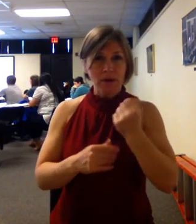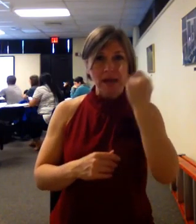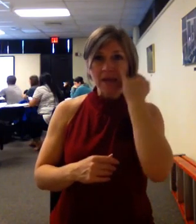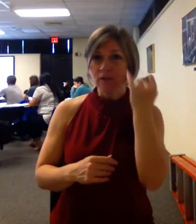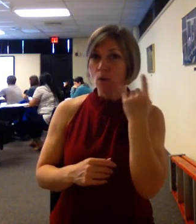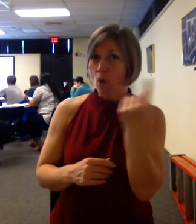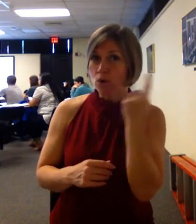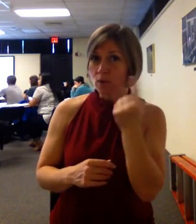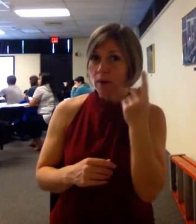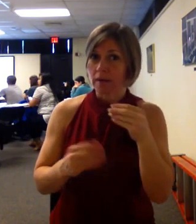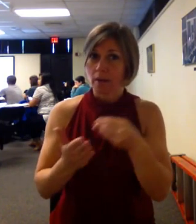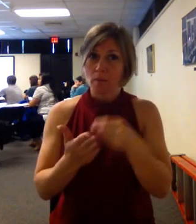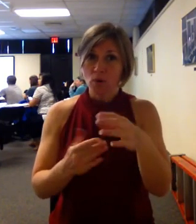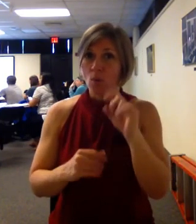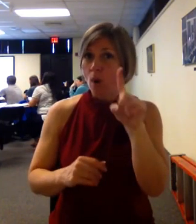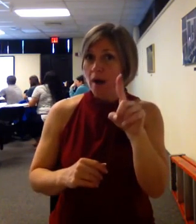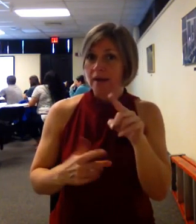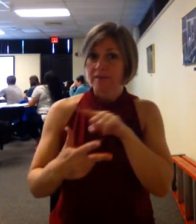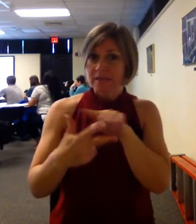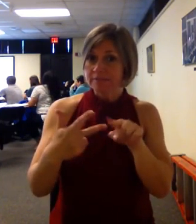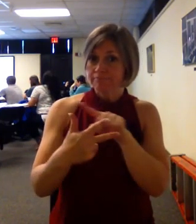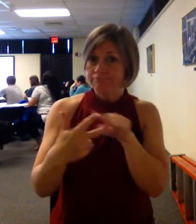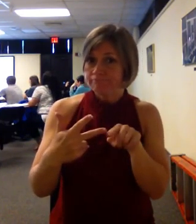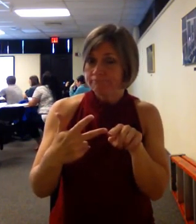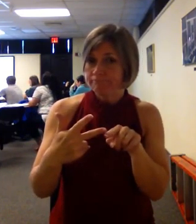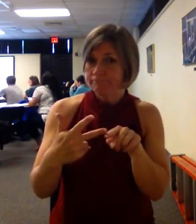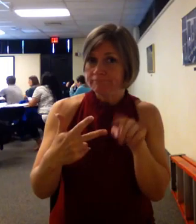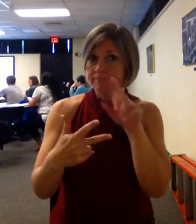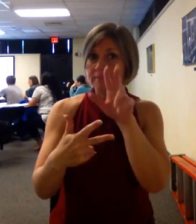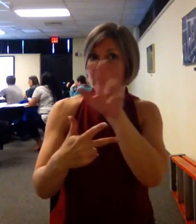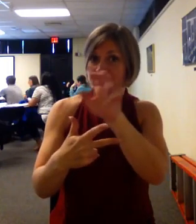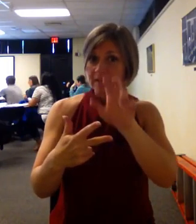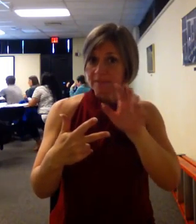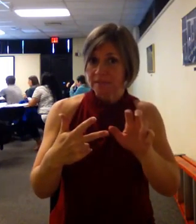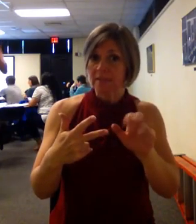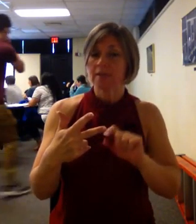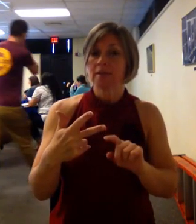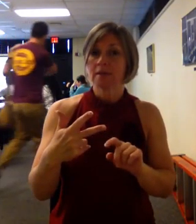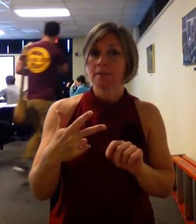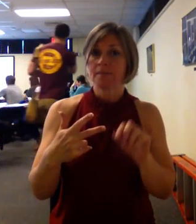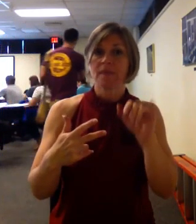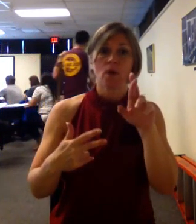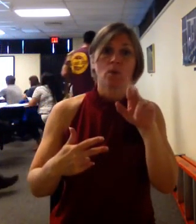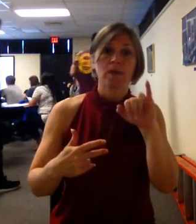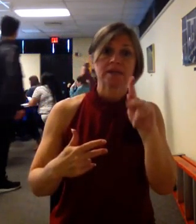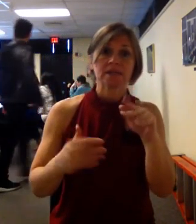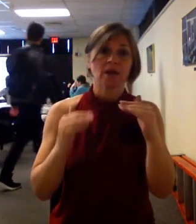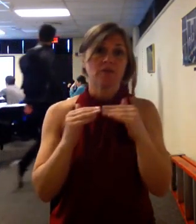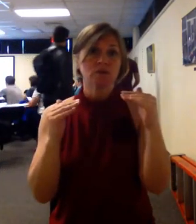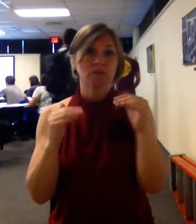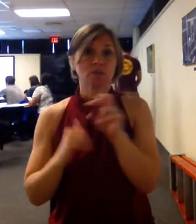to purchase one of these investments, they're saying risk versus reward, which one should you